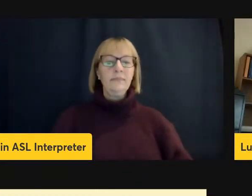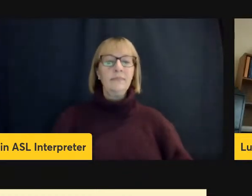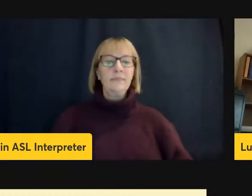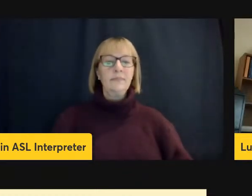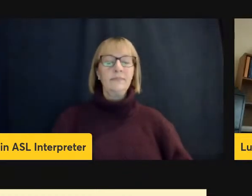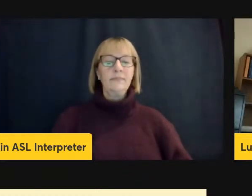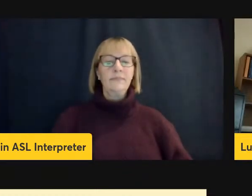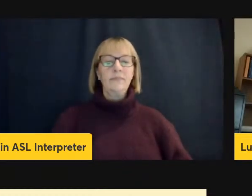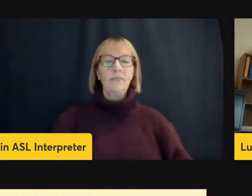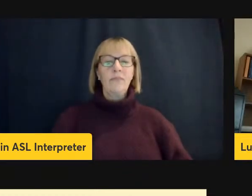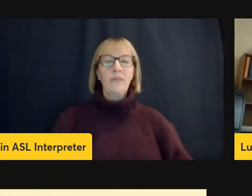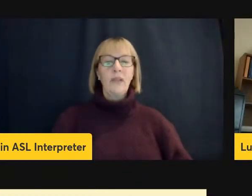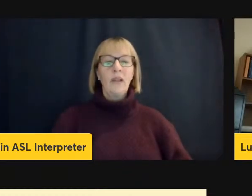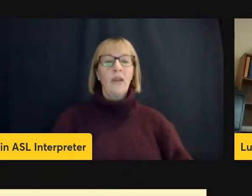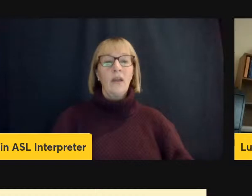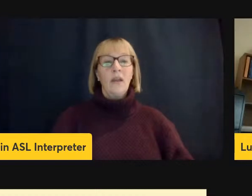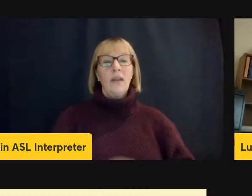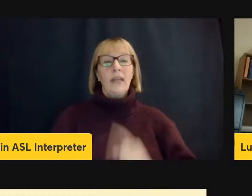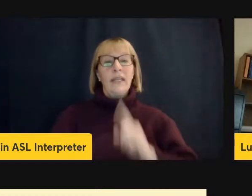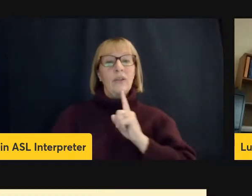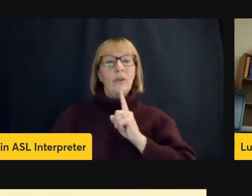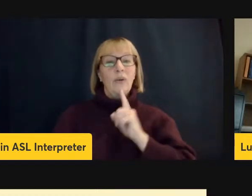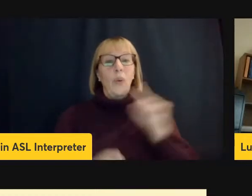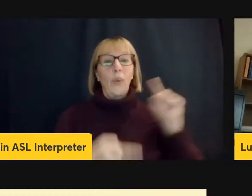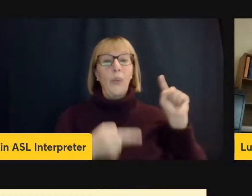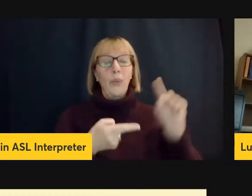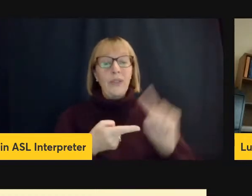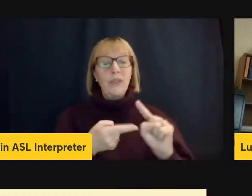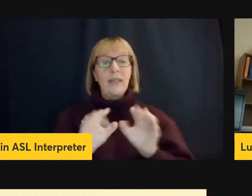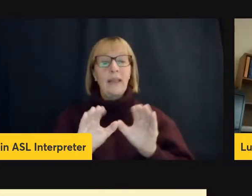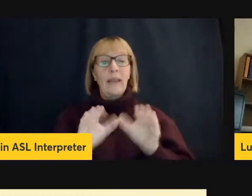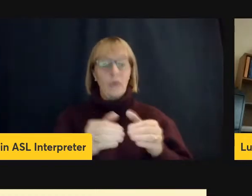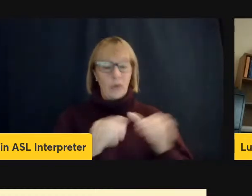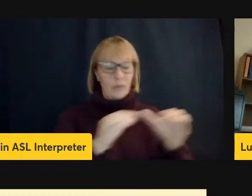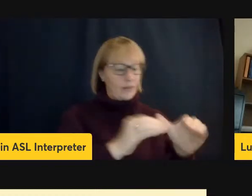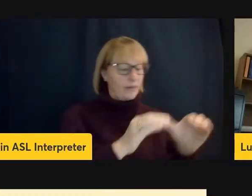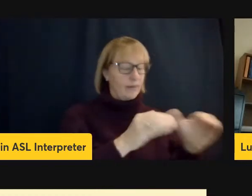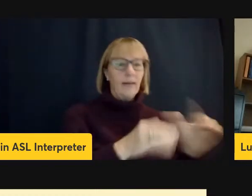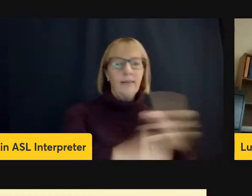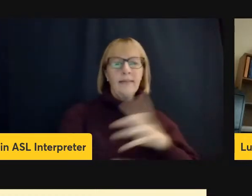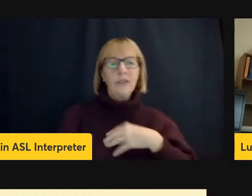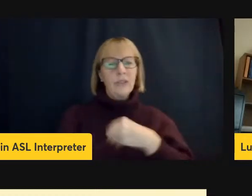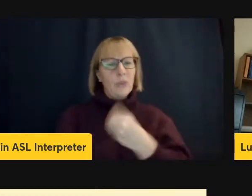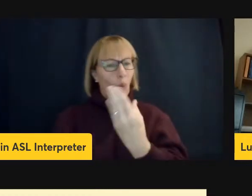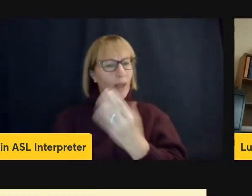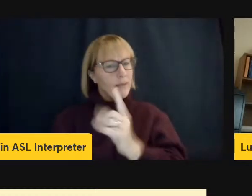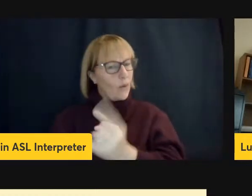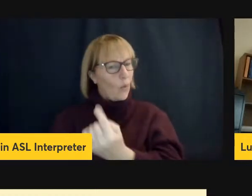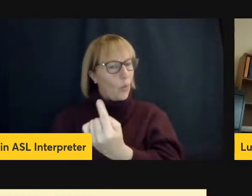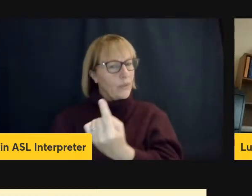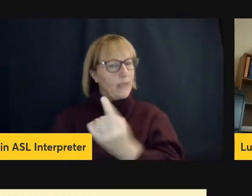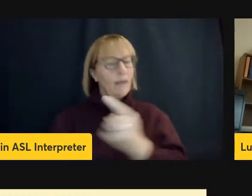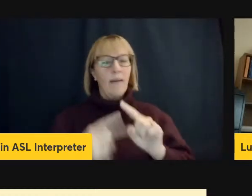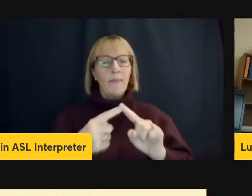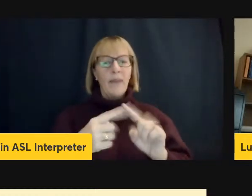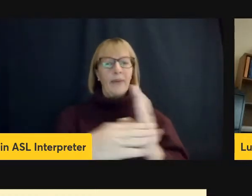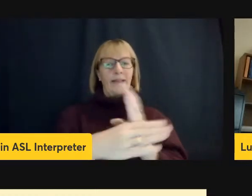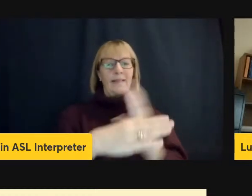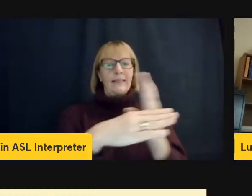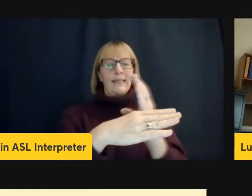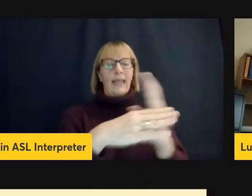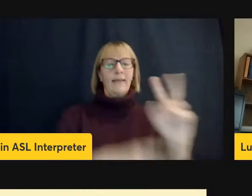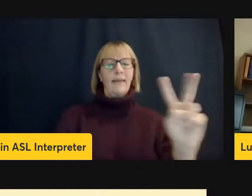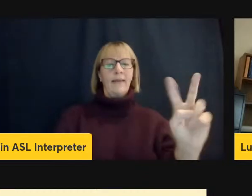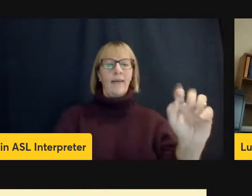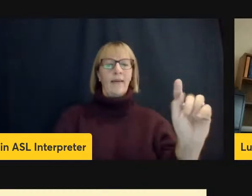Essentially, it's reducing normal in groups other than whites by either a scaling factor, or the other